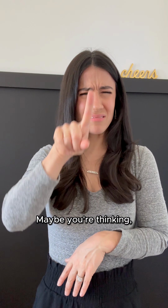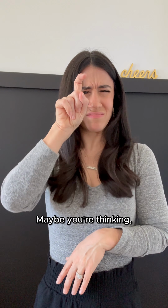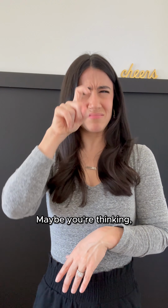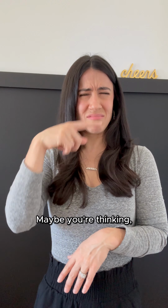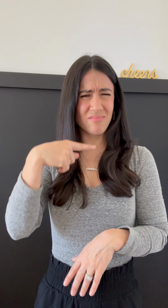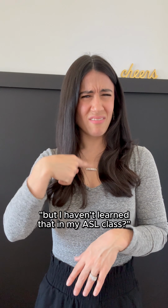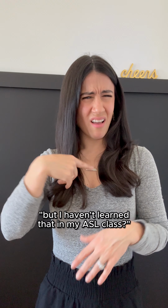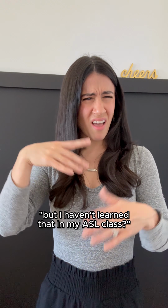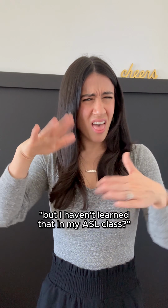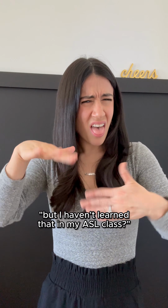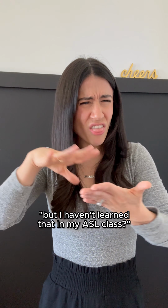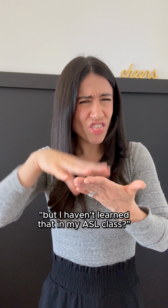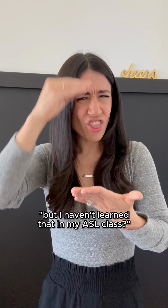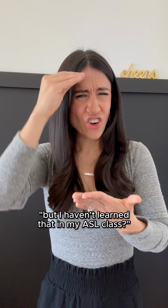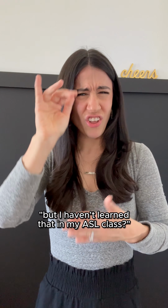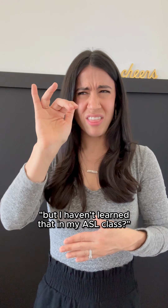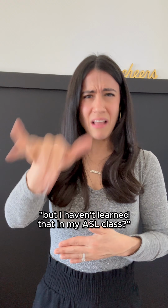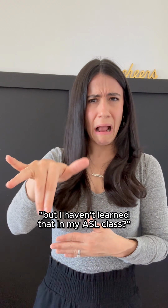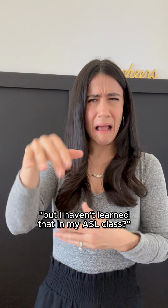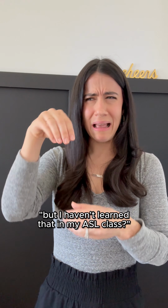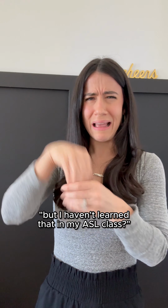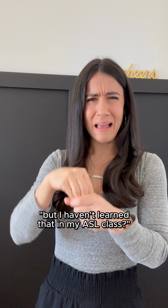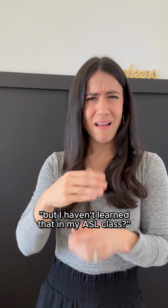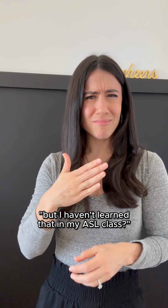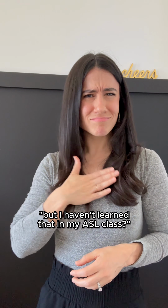thinking, but I haven't learned that in my ASL class.